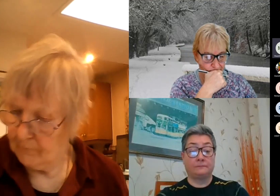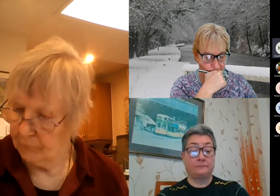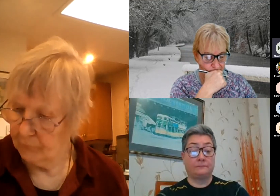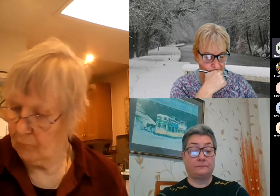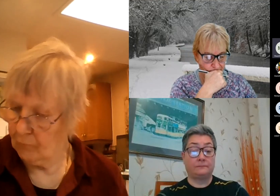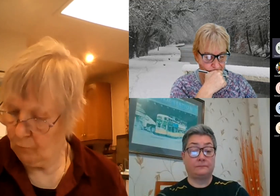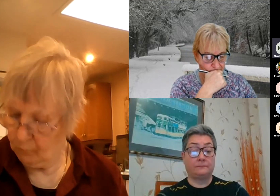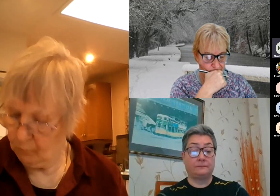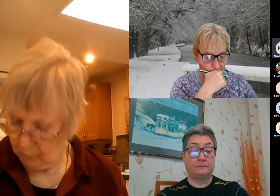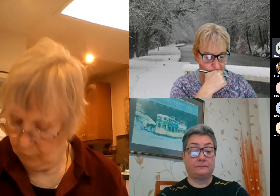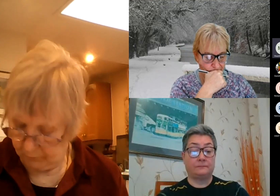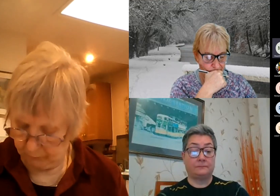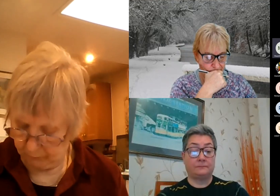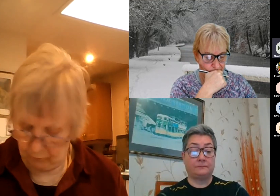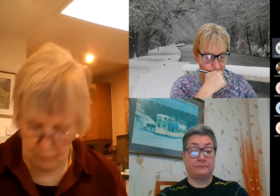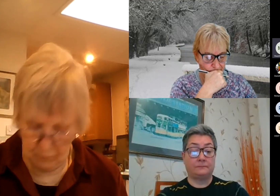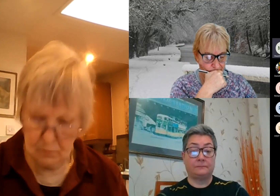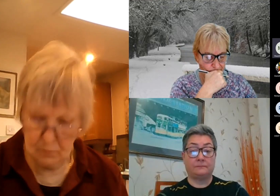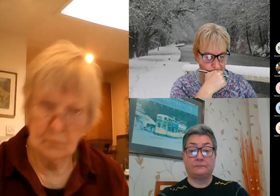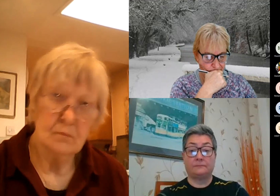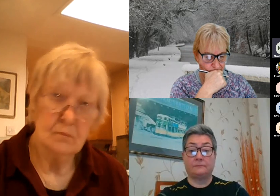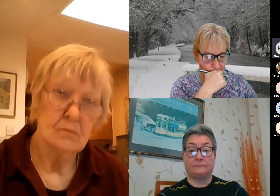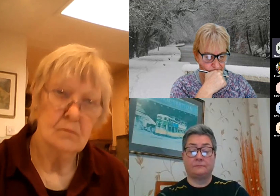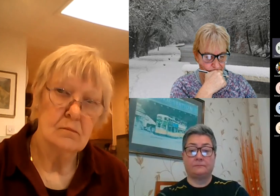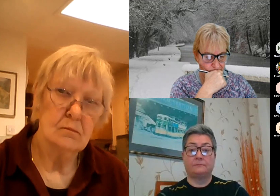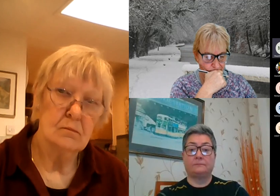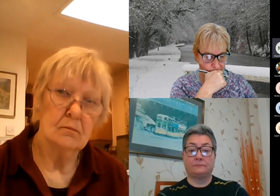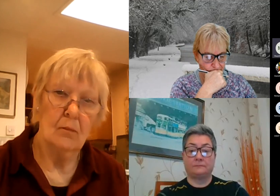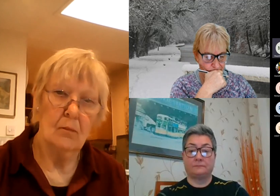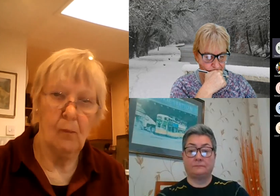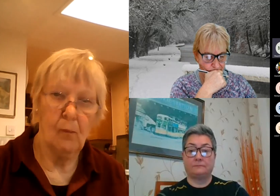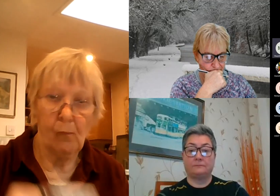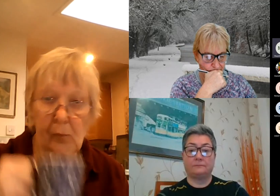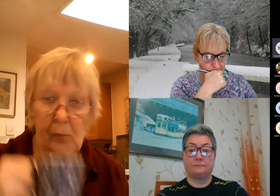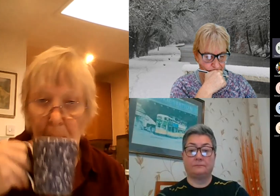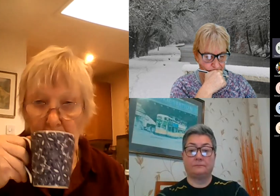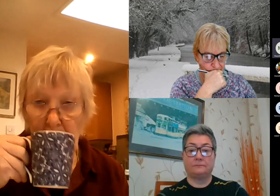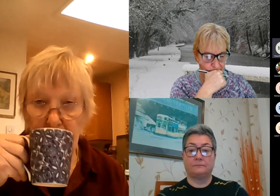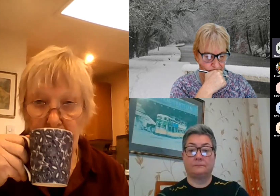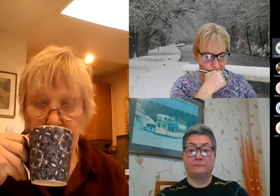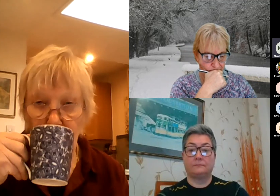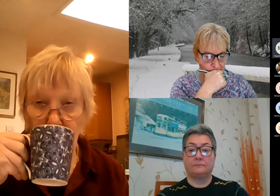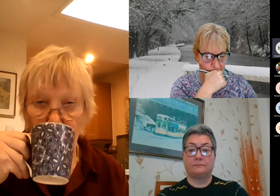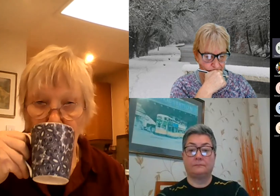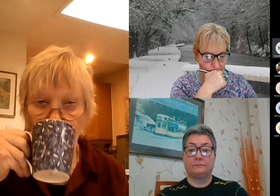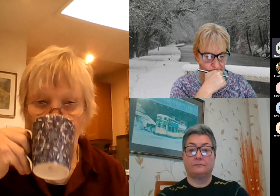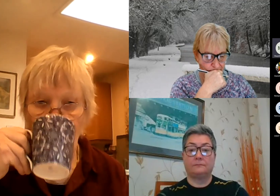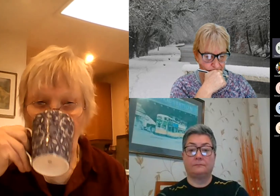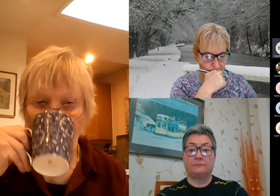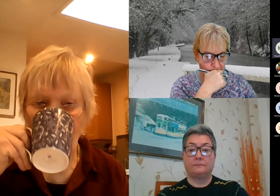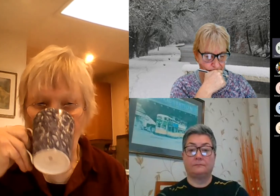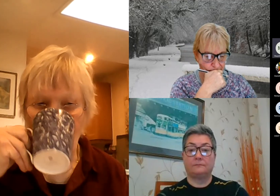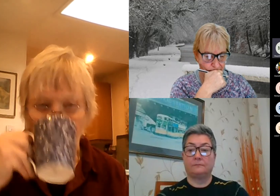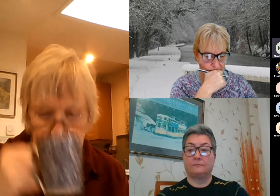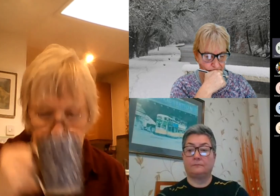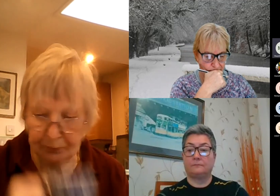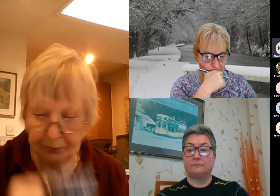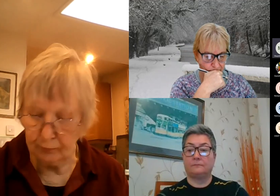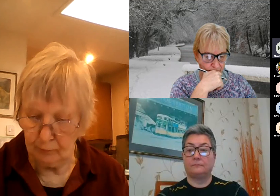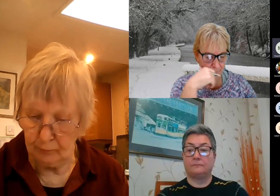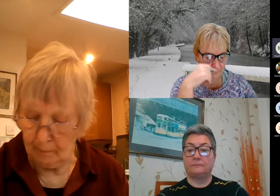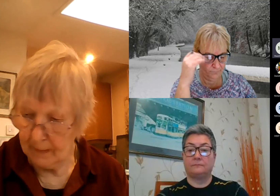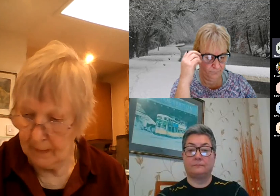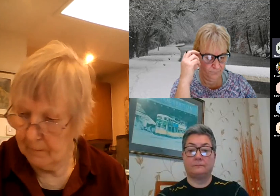try and get the outcome you want is to look to see if there's any tribunal decisions for an organisation